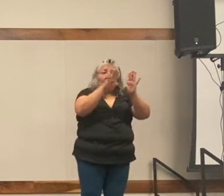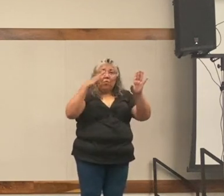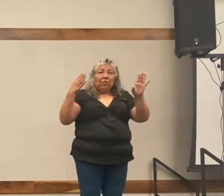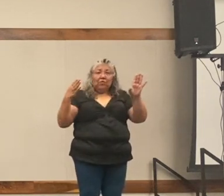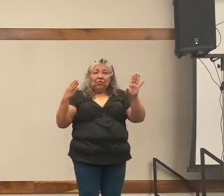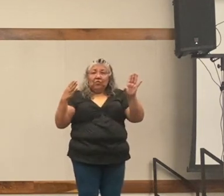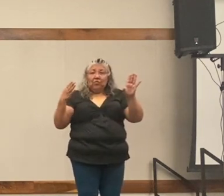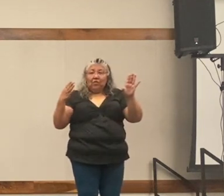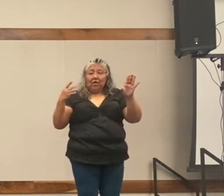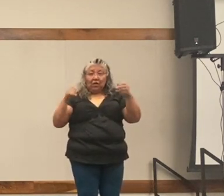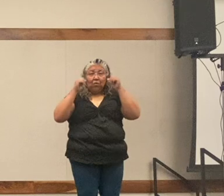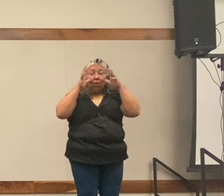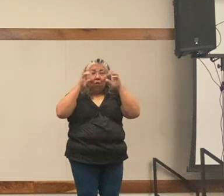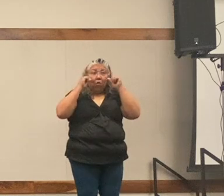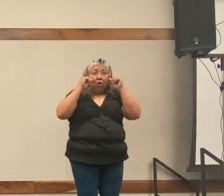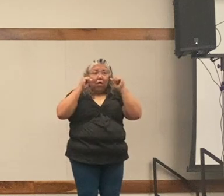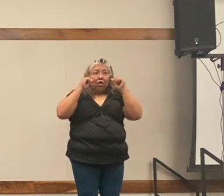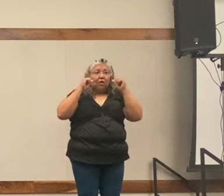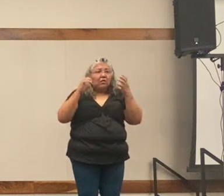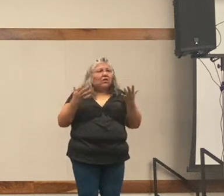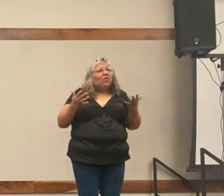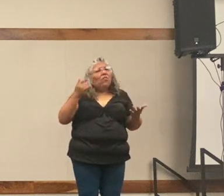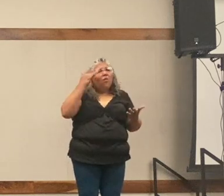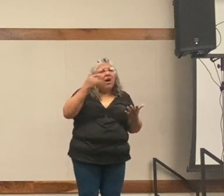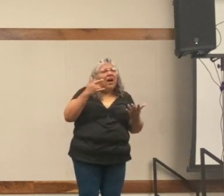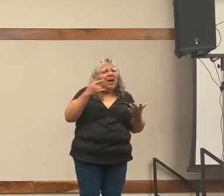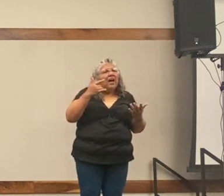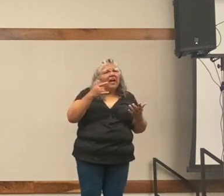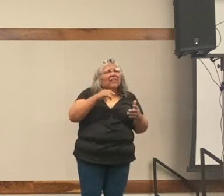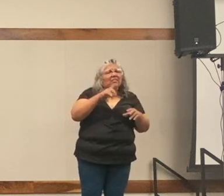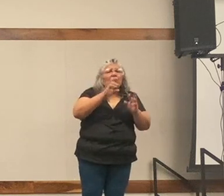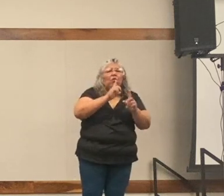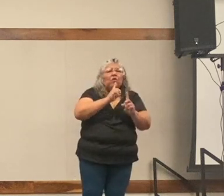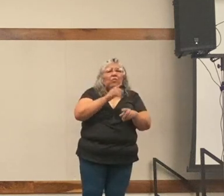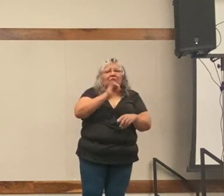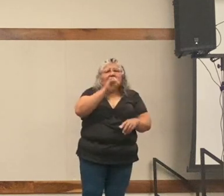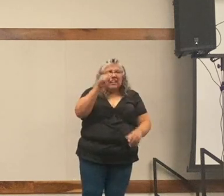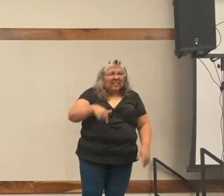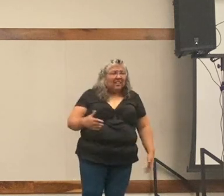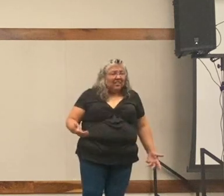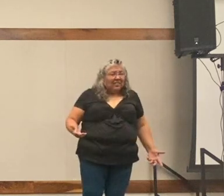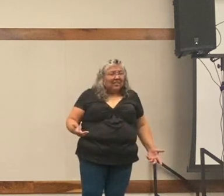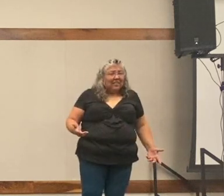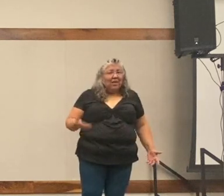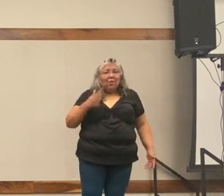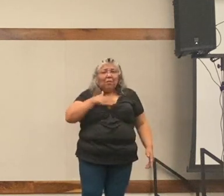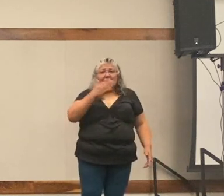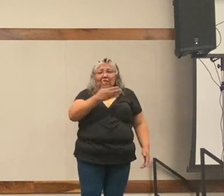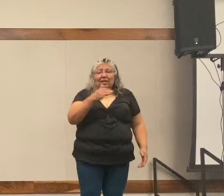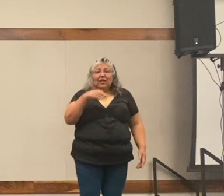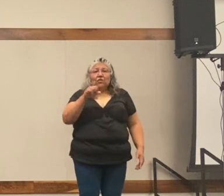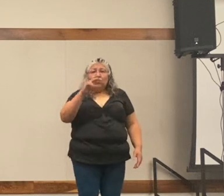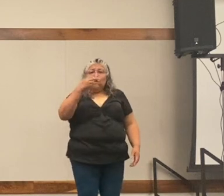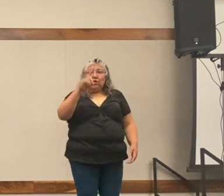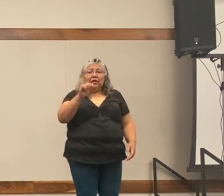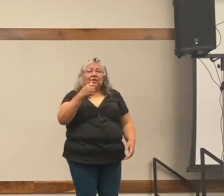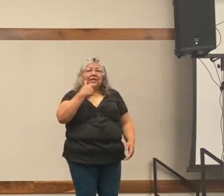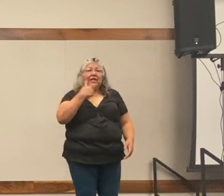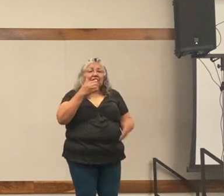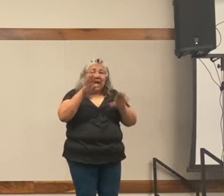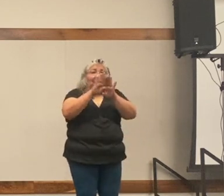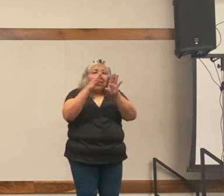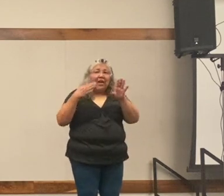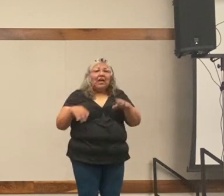there he is, and he's amazing. My question is why did they respond this way? My thing is when Rhoda says, he's at the gate, she's